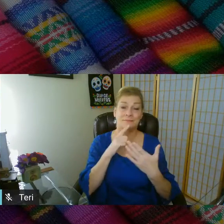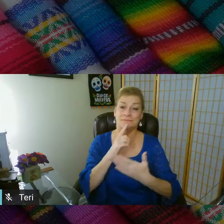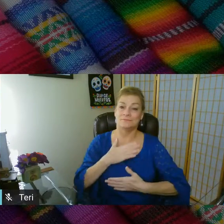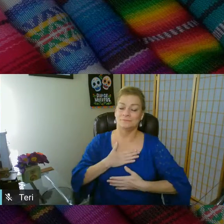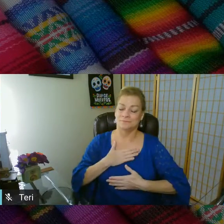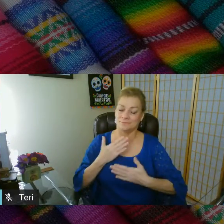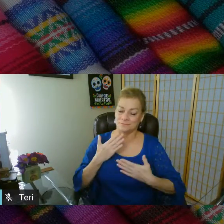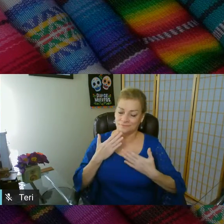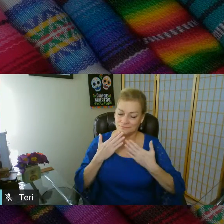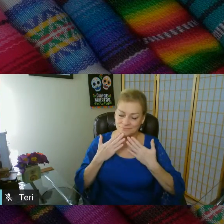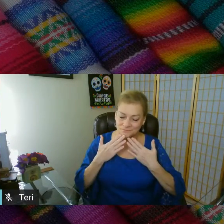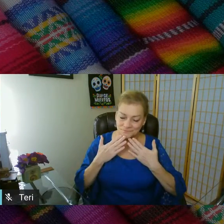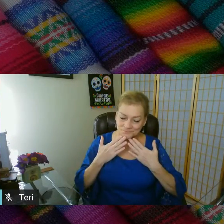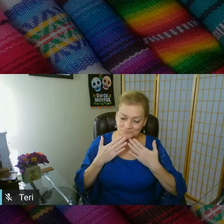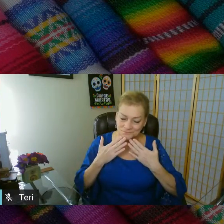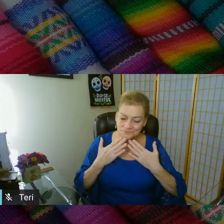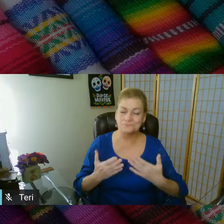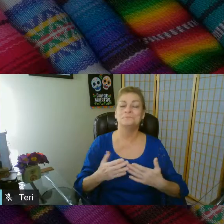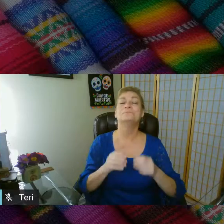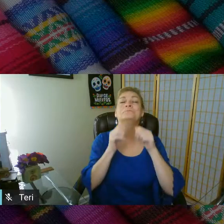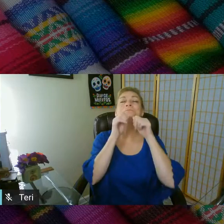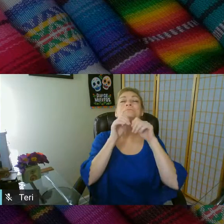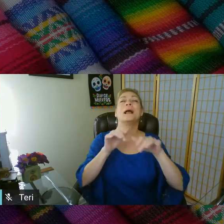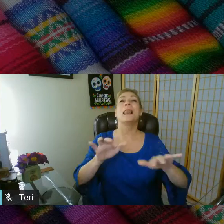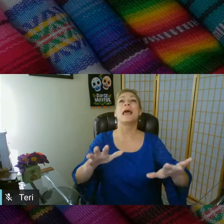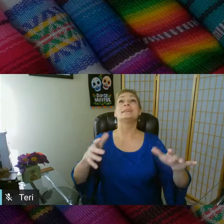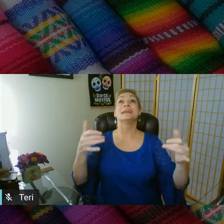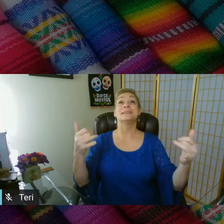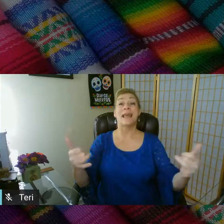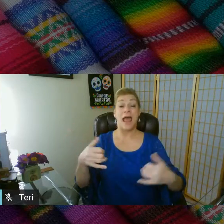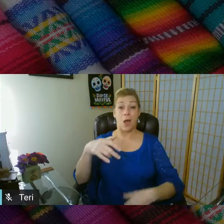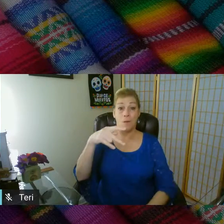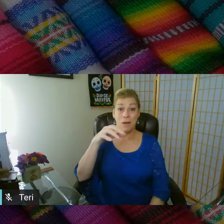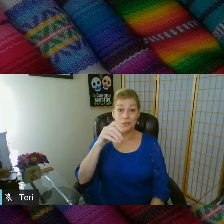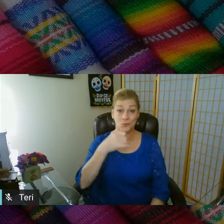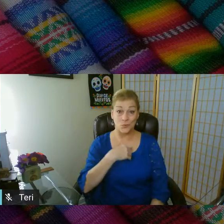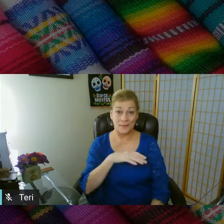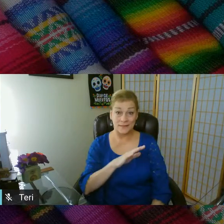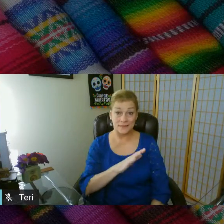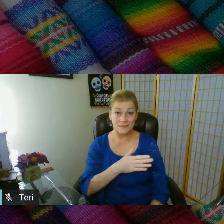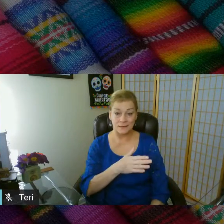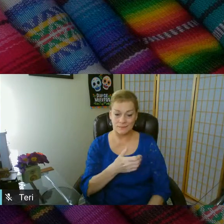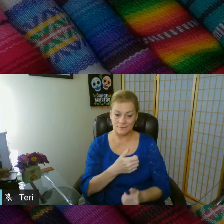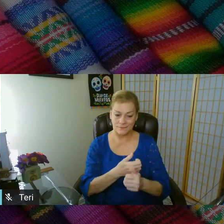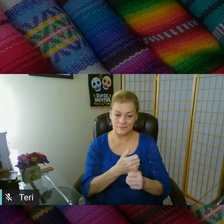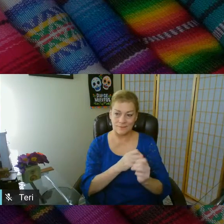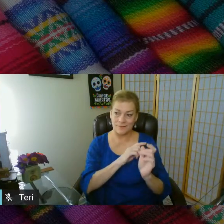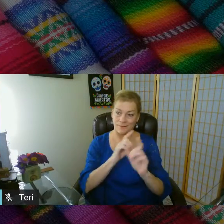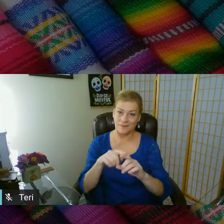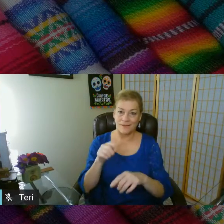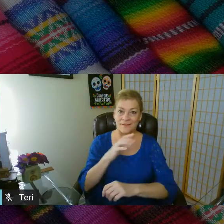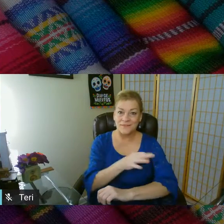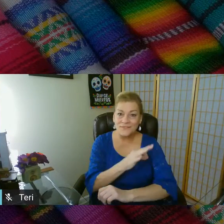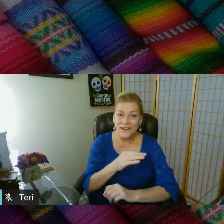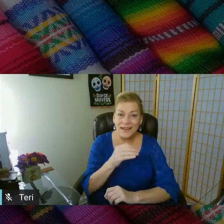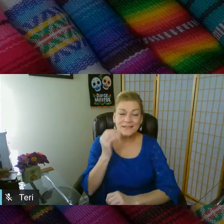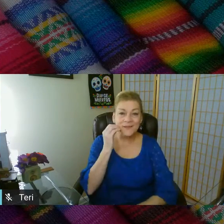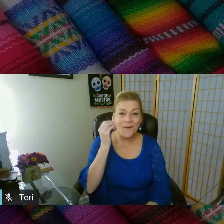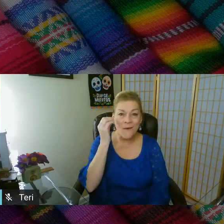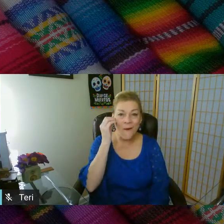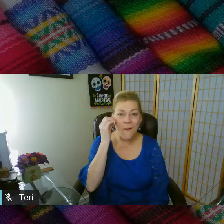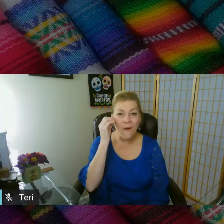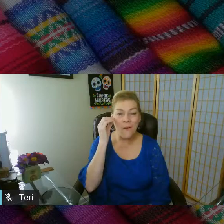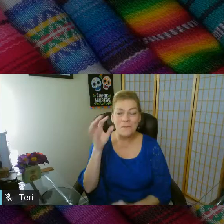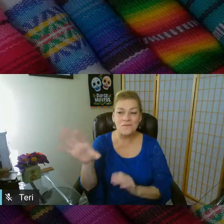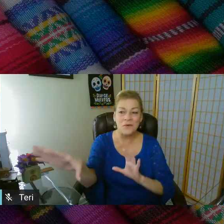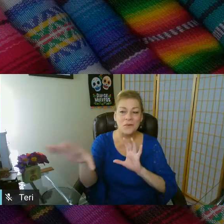receive our blessing of music by Pancho Javier, who again went to Fred's house to record this video. So you will notice